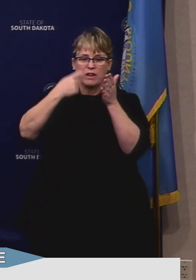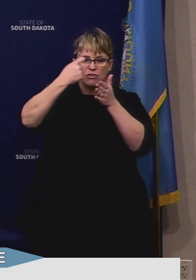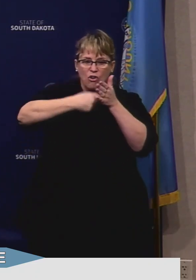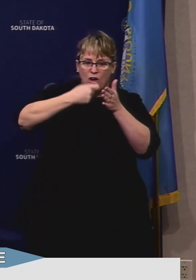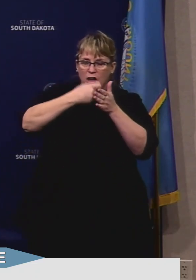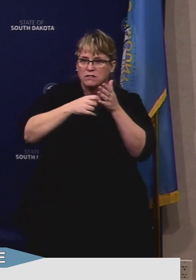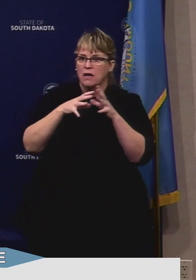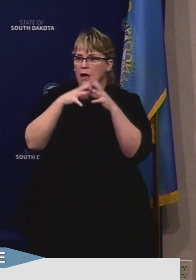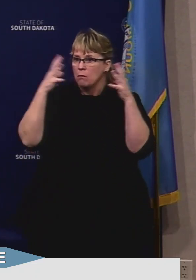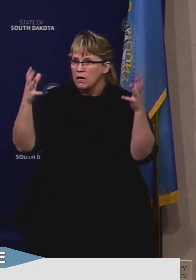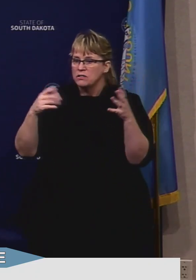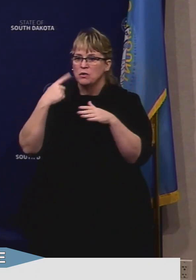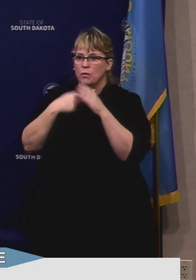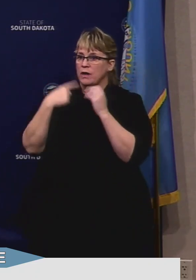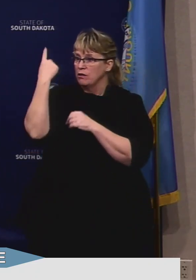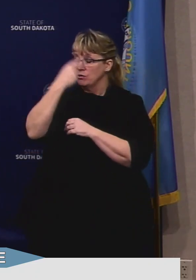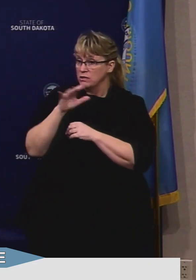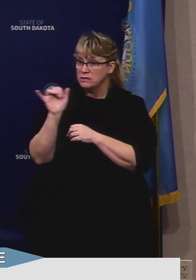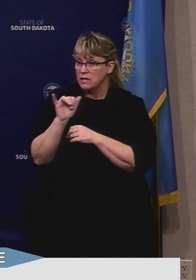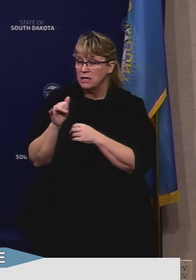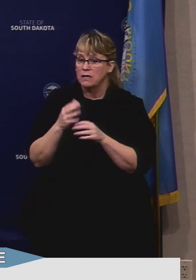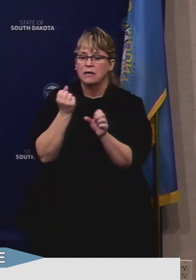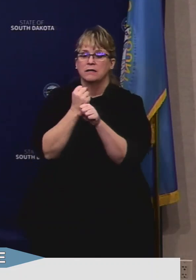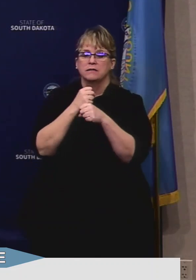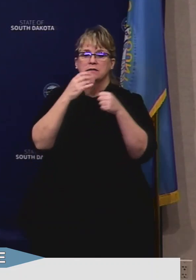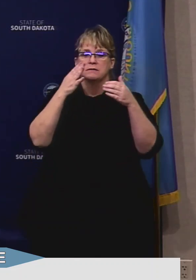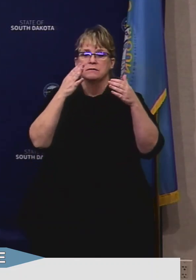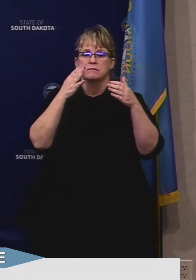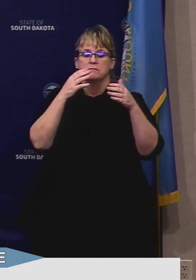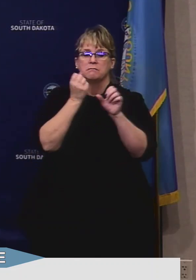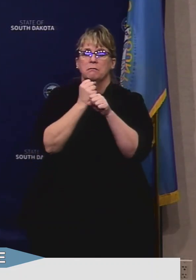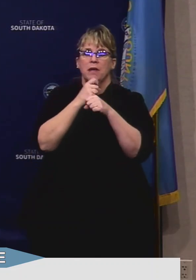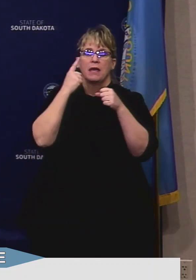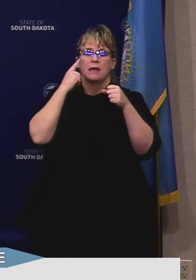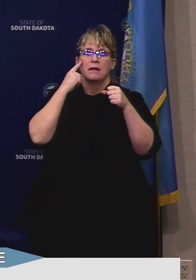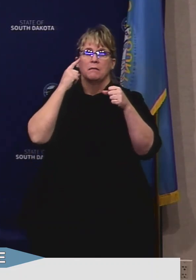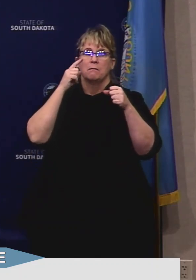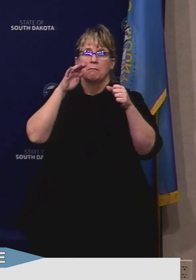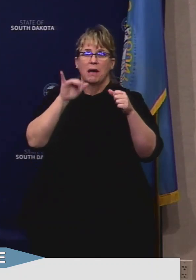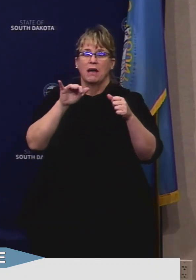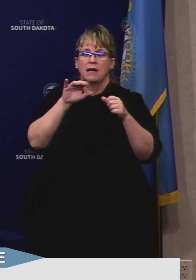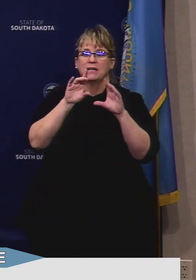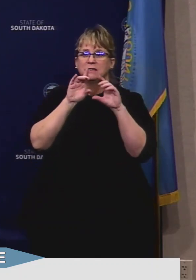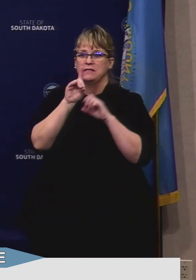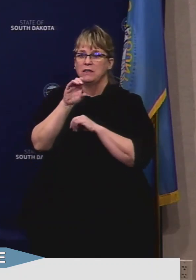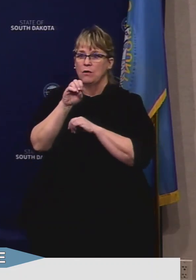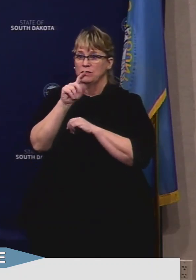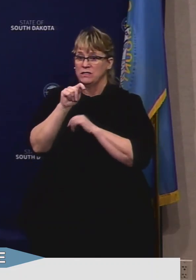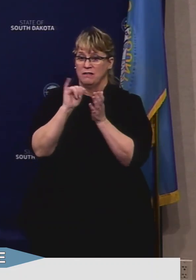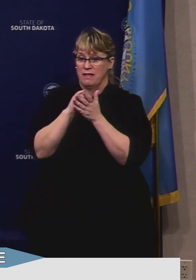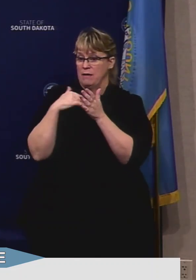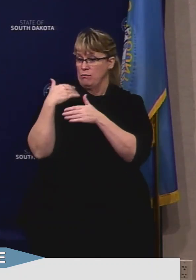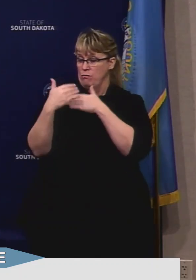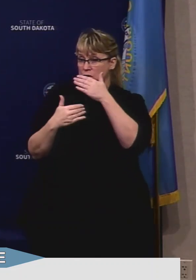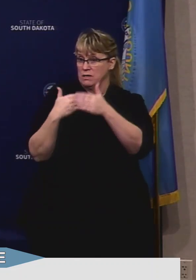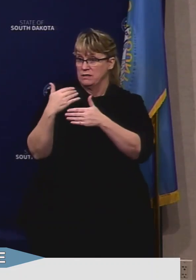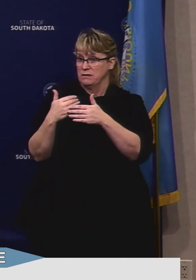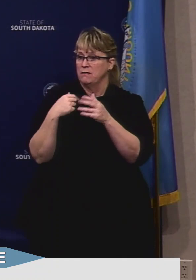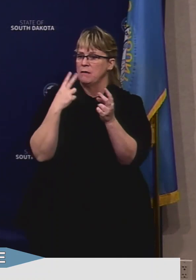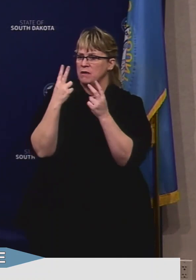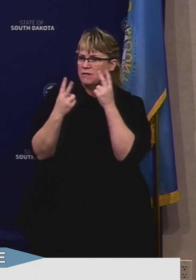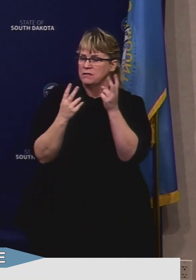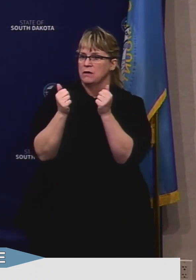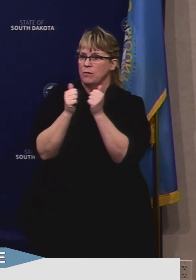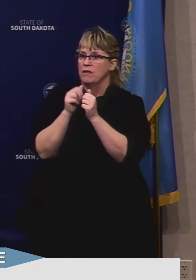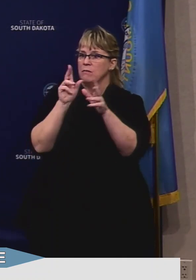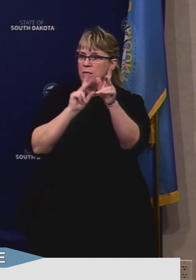or what it would be or what it would look like is made by the Department of Transportation. And I believe that throughout that process, they've been visiting with